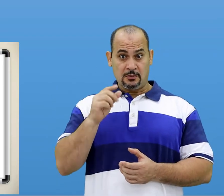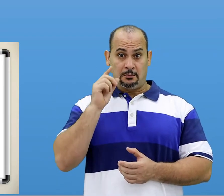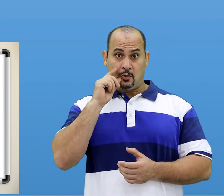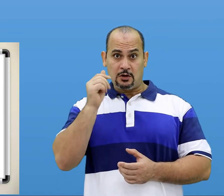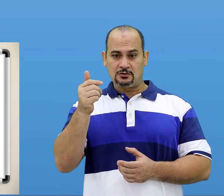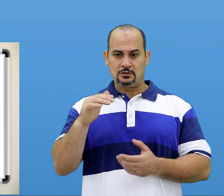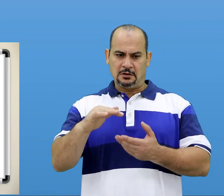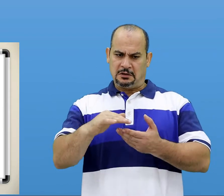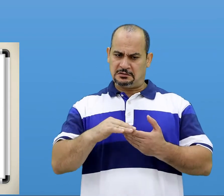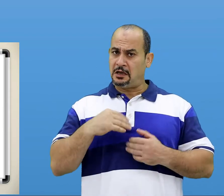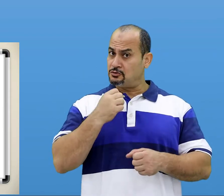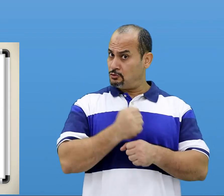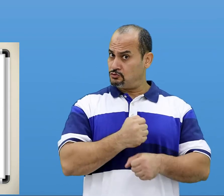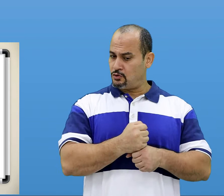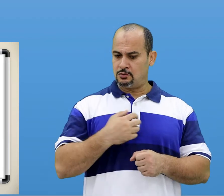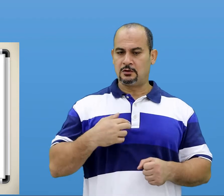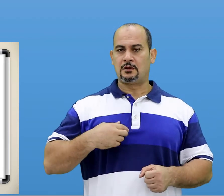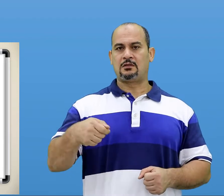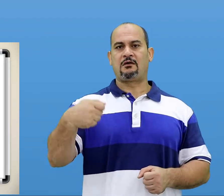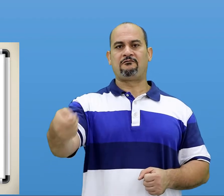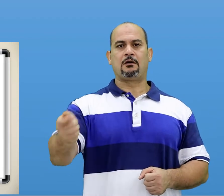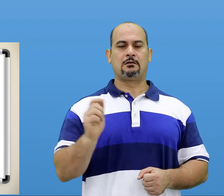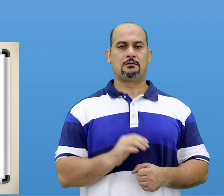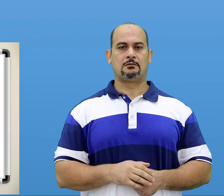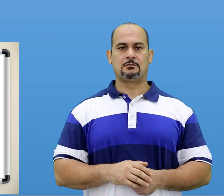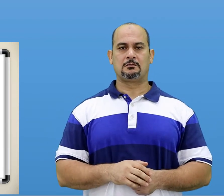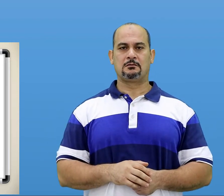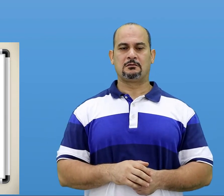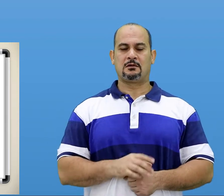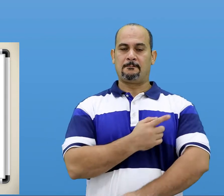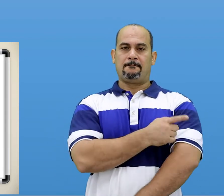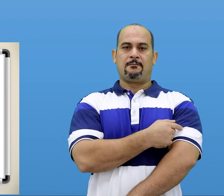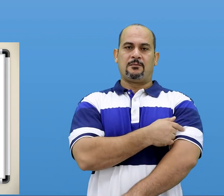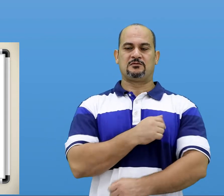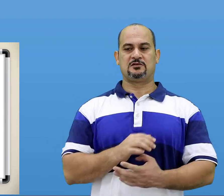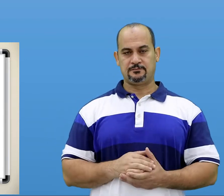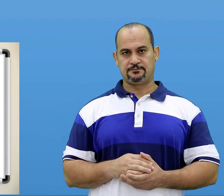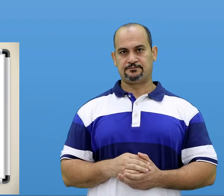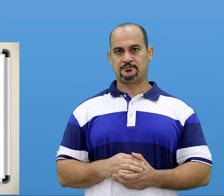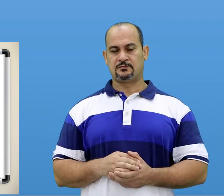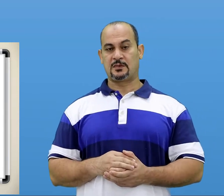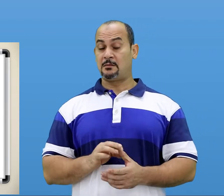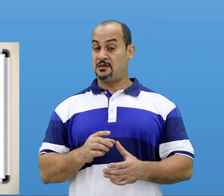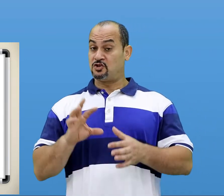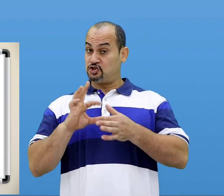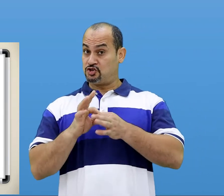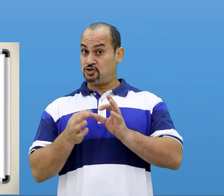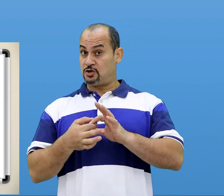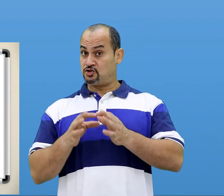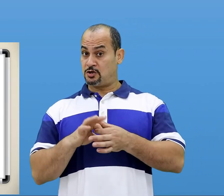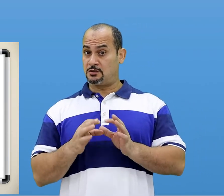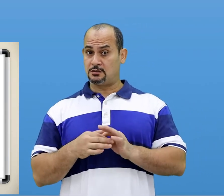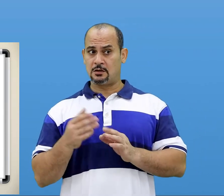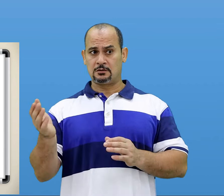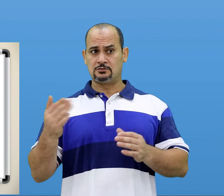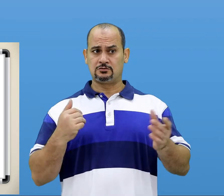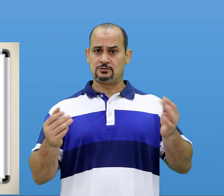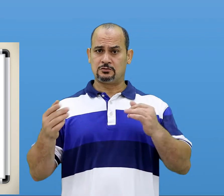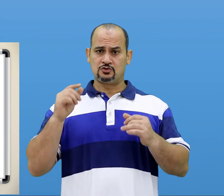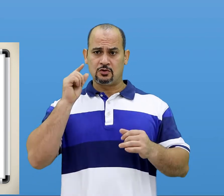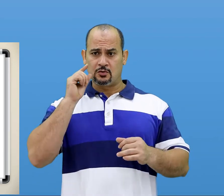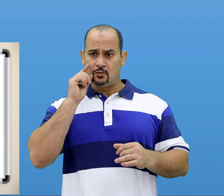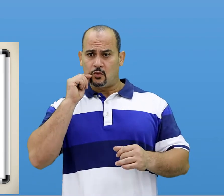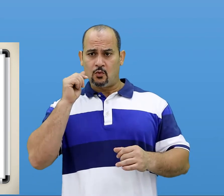pay someone to do a particular job. Here's an example. The company had to hire a